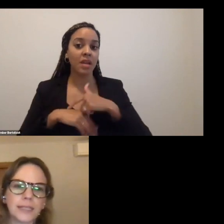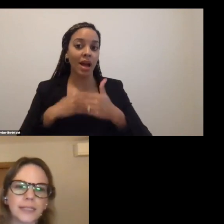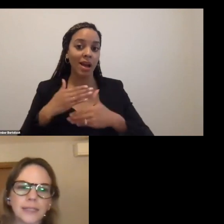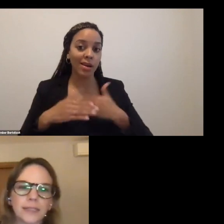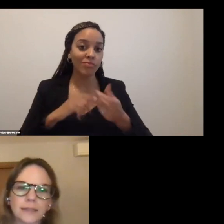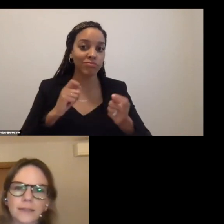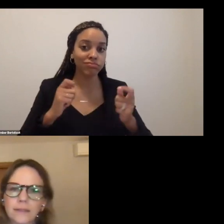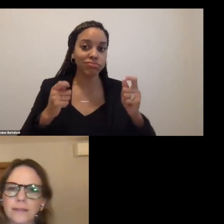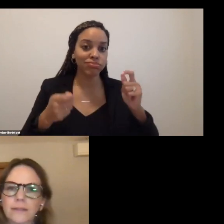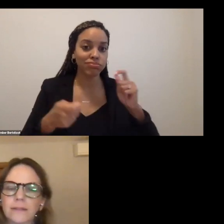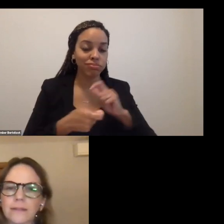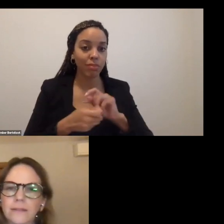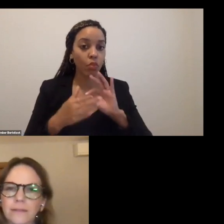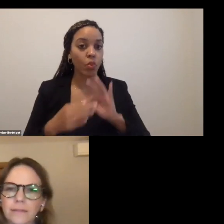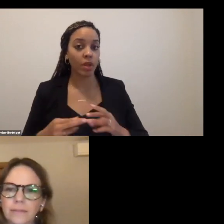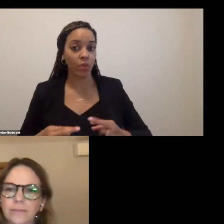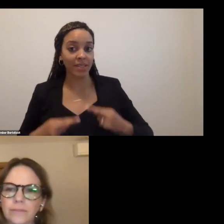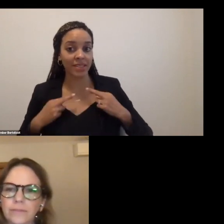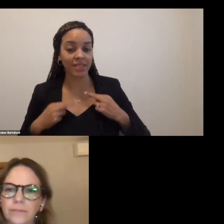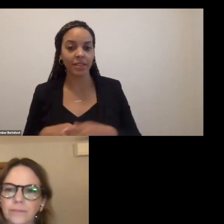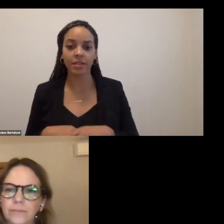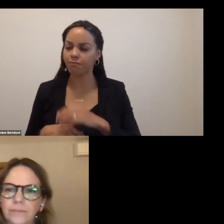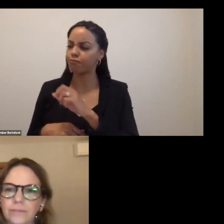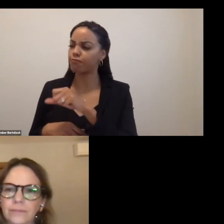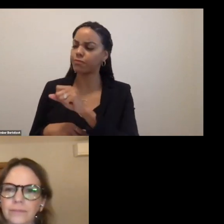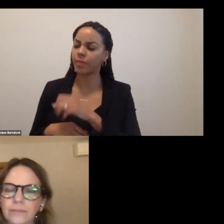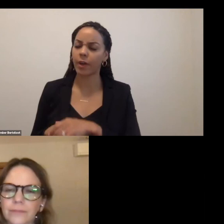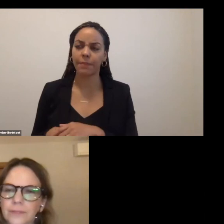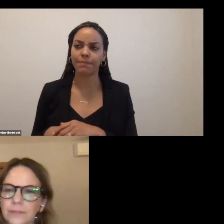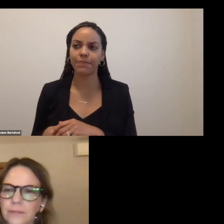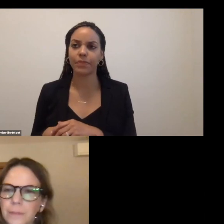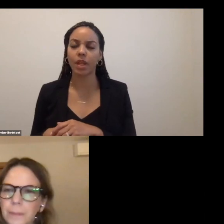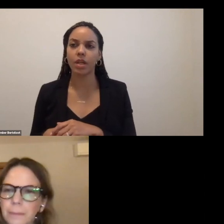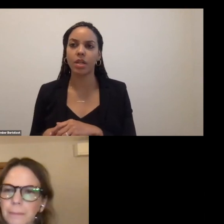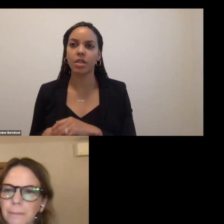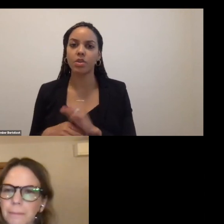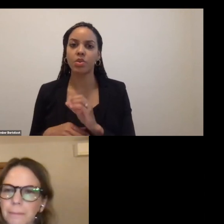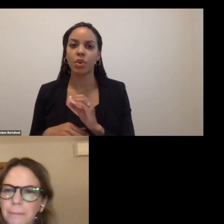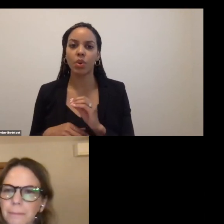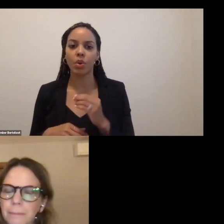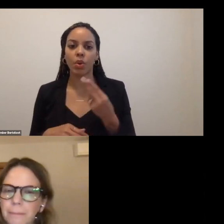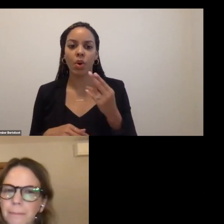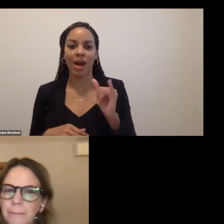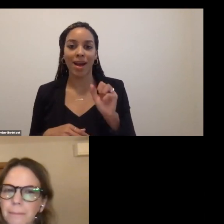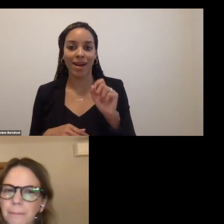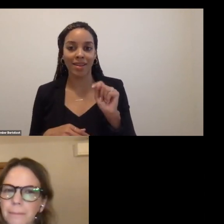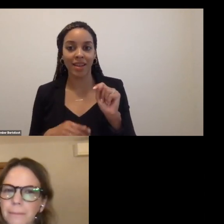residencies? Yeah, so HIAP started in